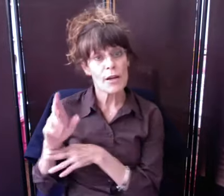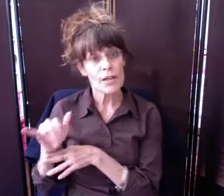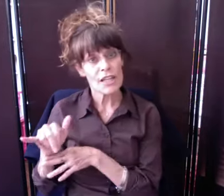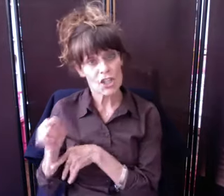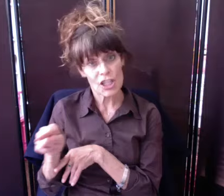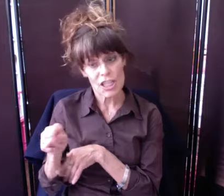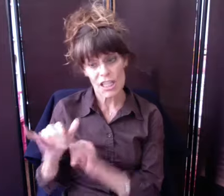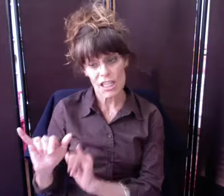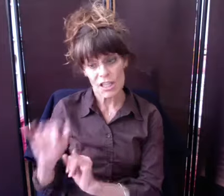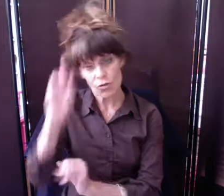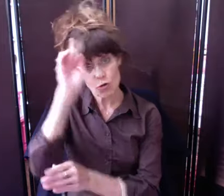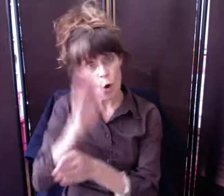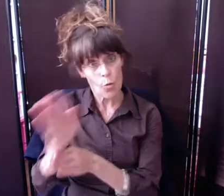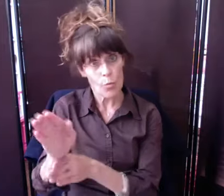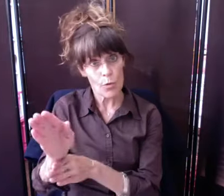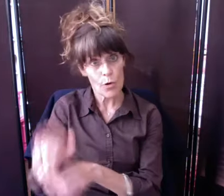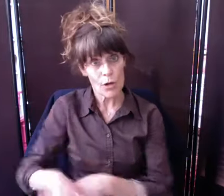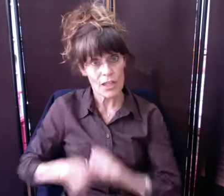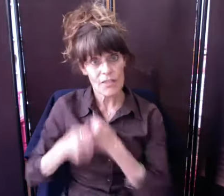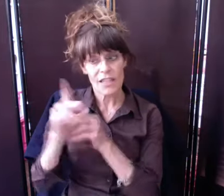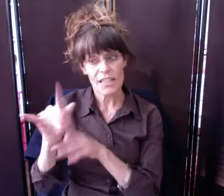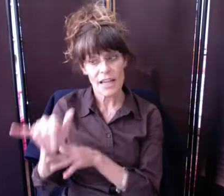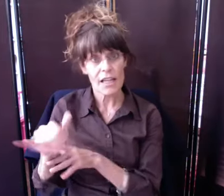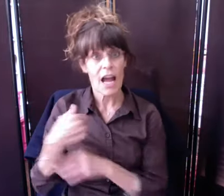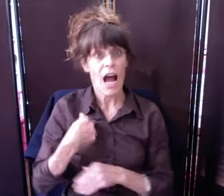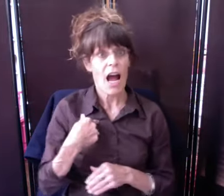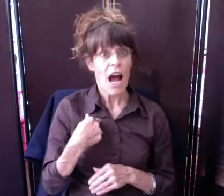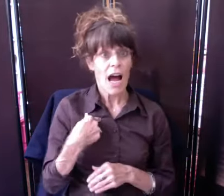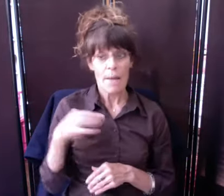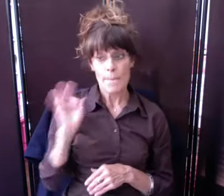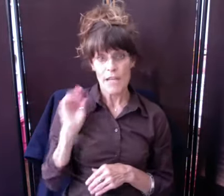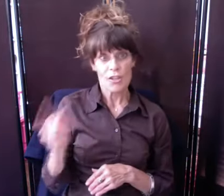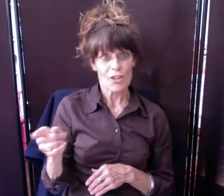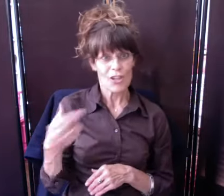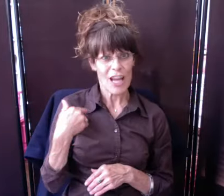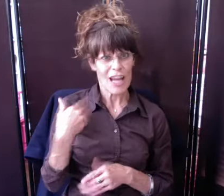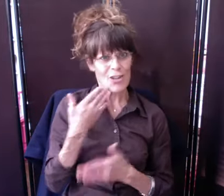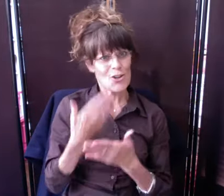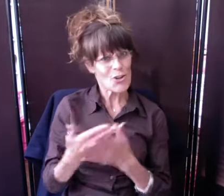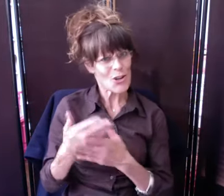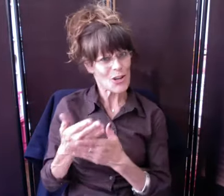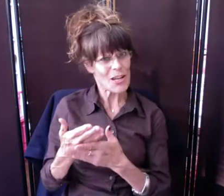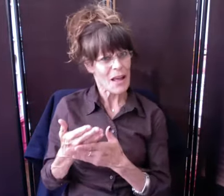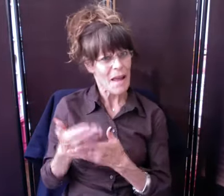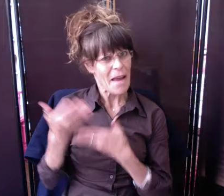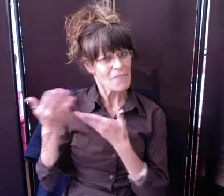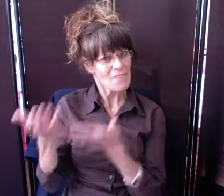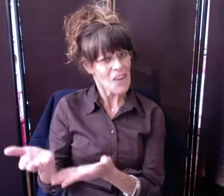now. But I got a sponsor right away, and I picked her because she gave good boyfriend advice, and she was really hip. And I was already having